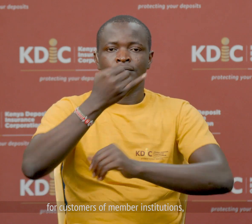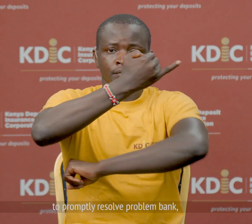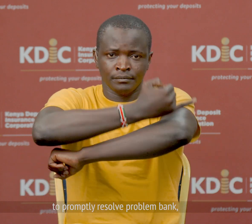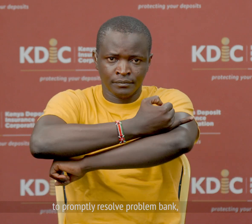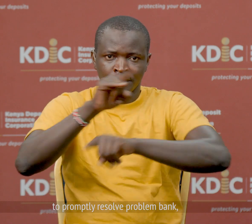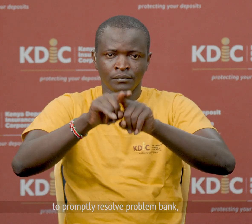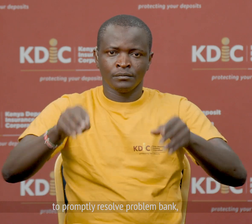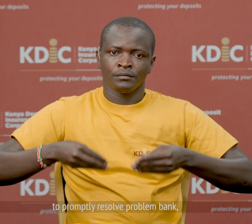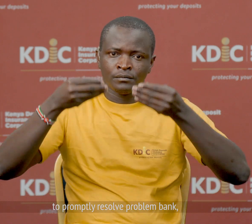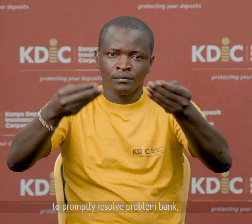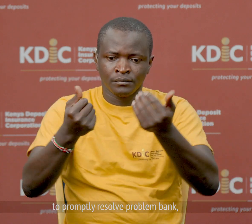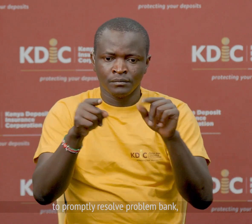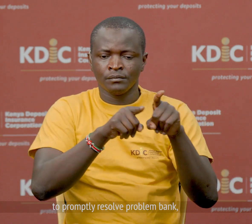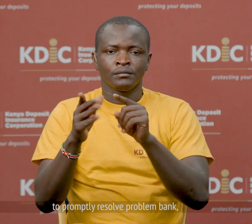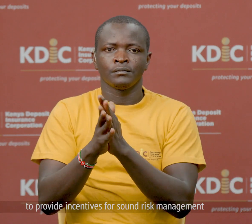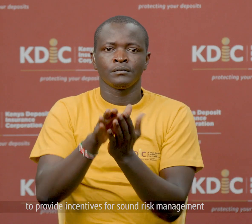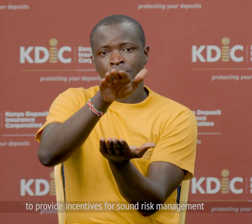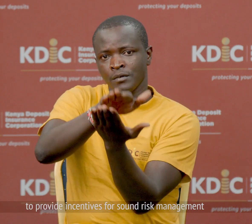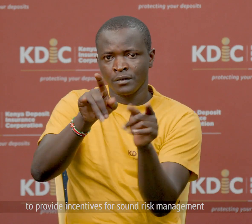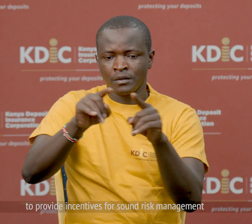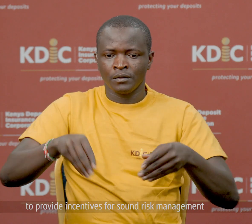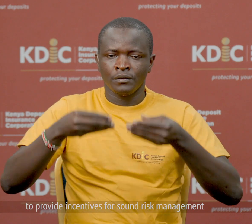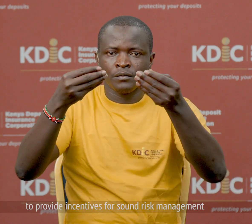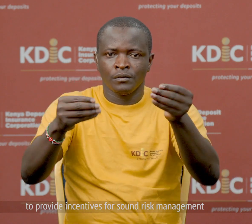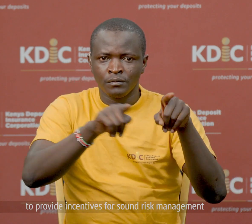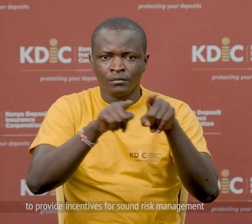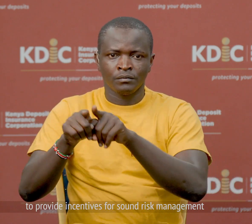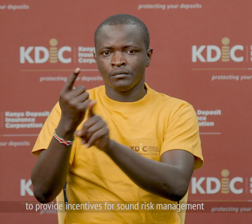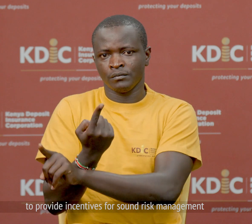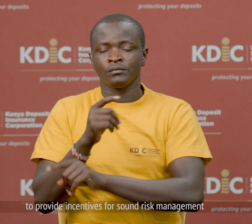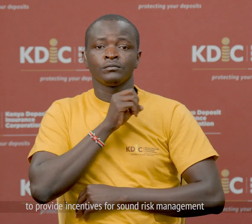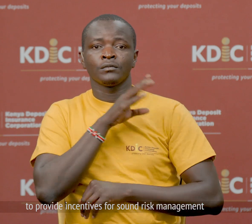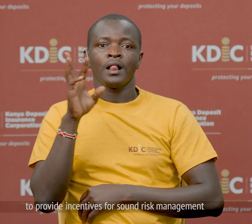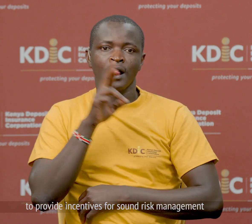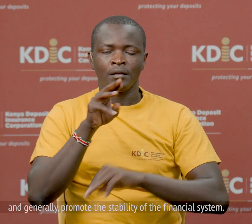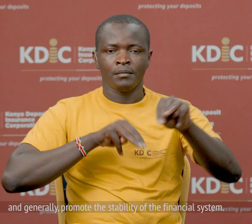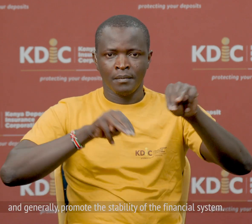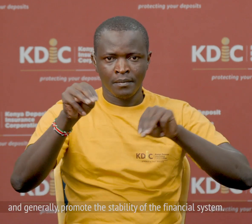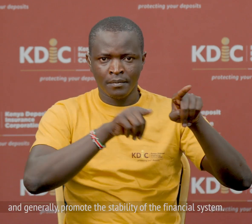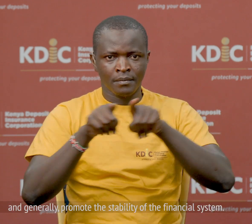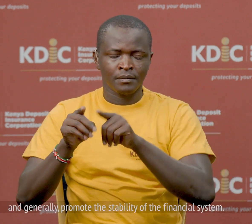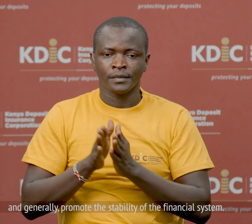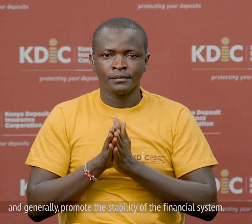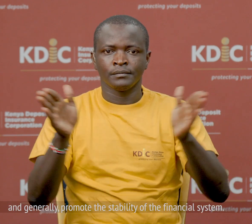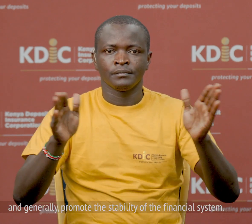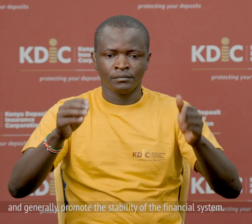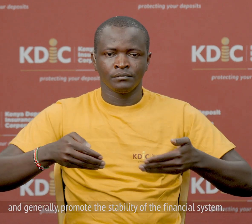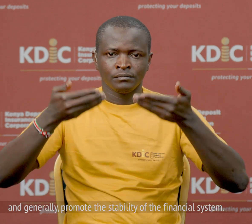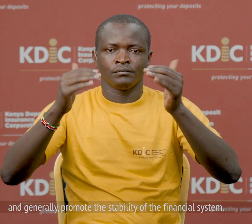to promptly resolve problem bank, to provide incentives for sound risk management, and generally to promote the